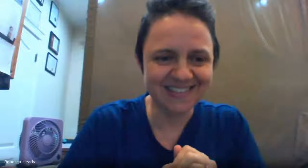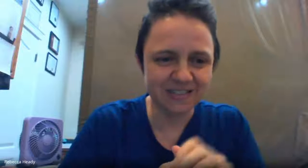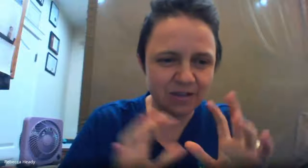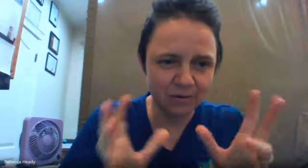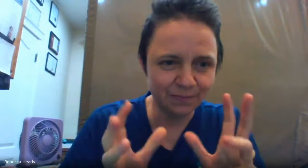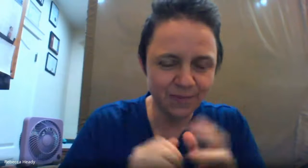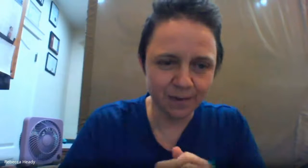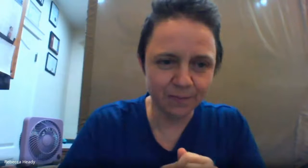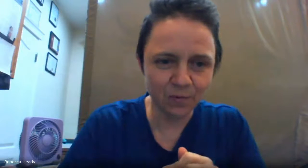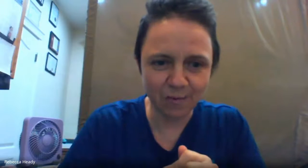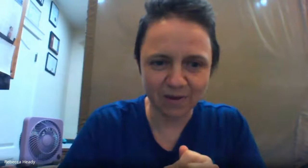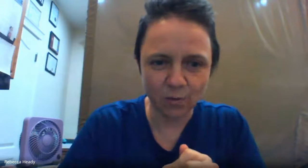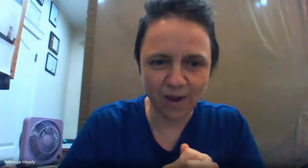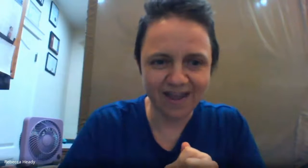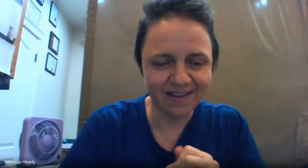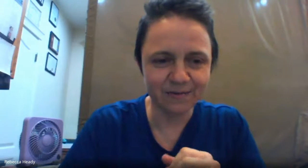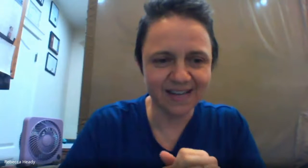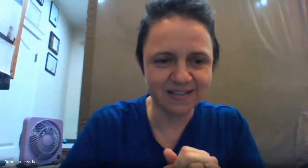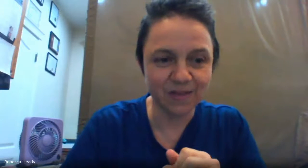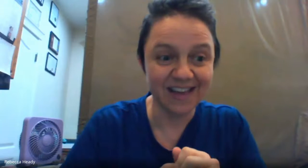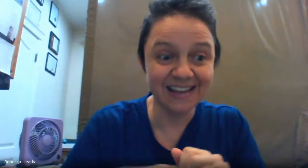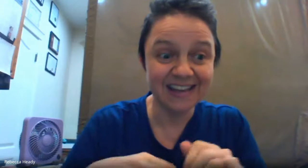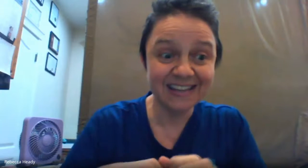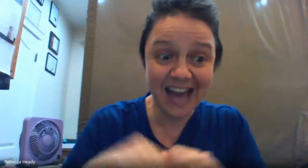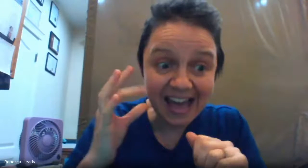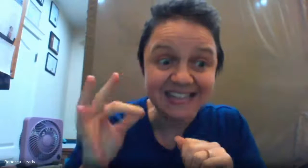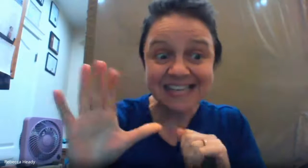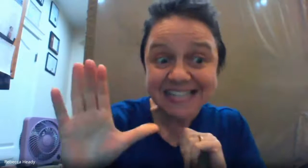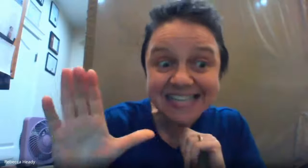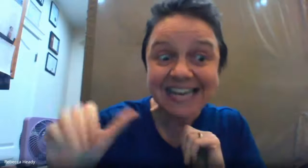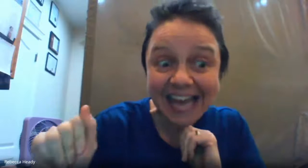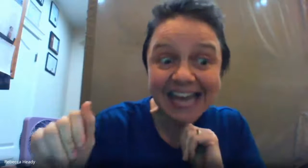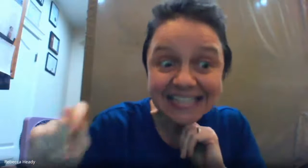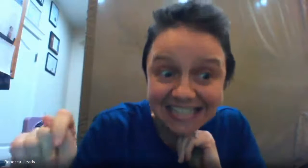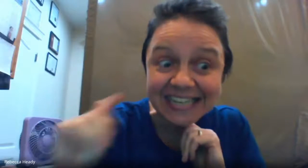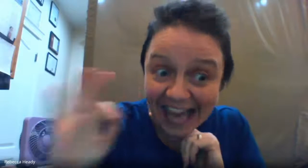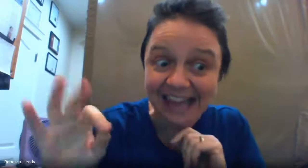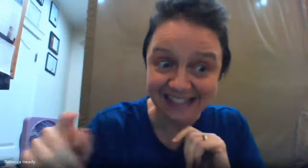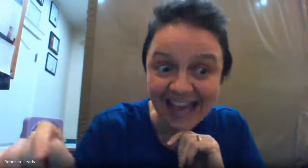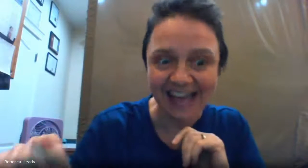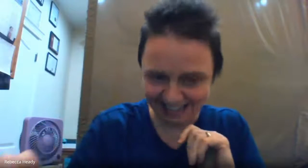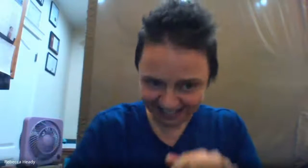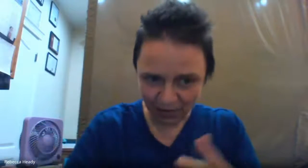It's their grammatical way of saying something like cat, C-A-T, cat, the cat. And